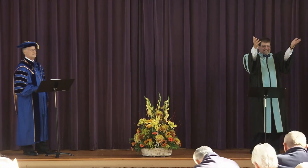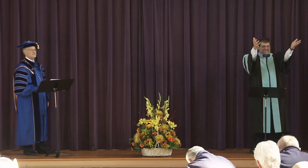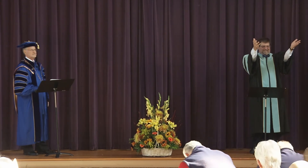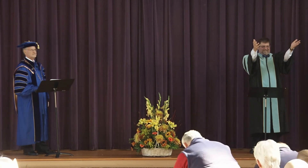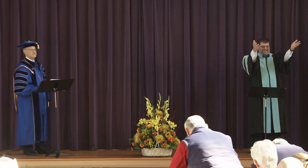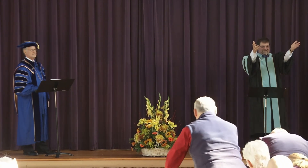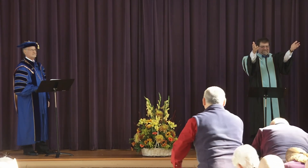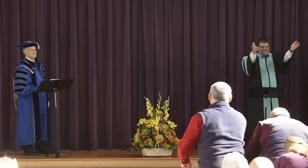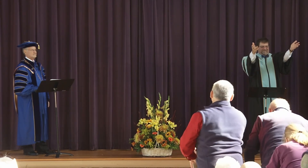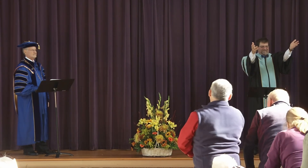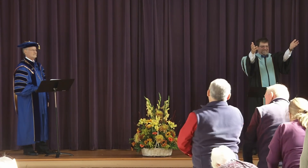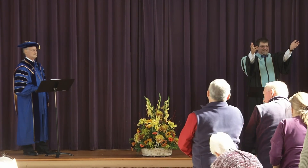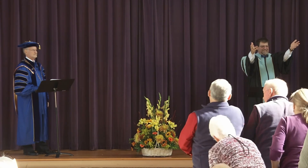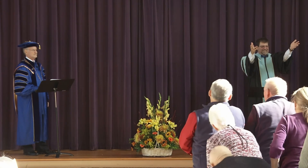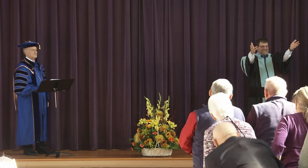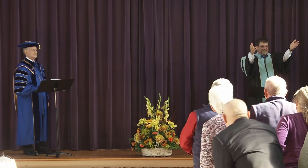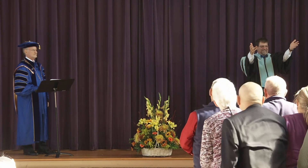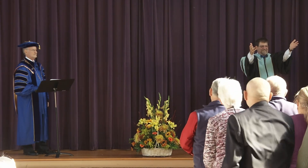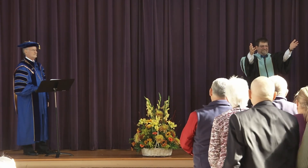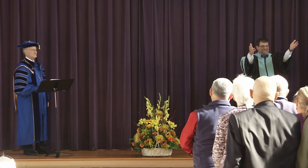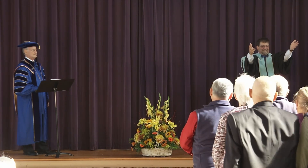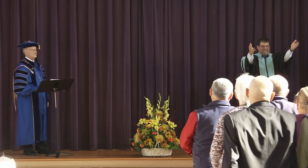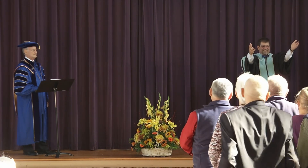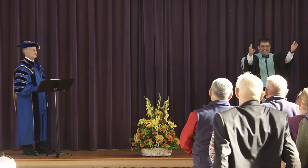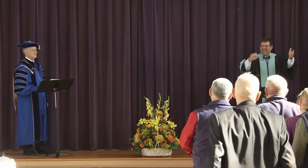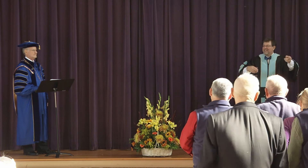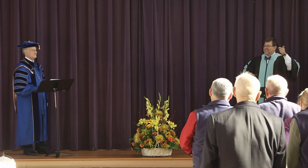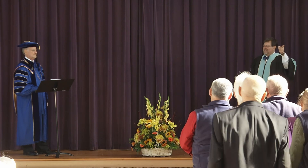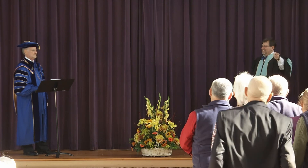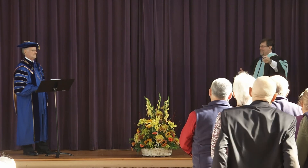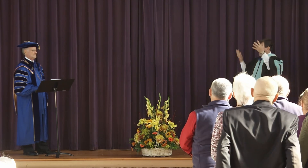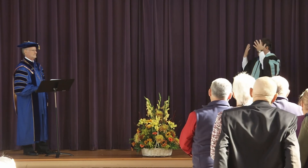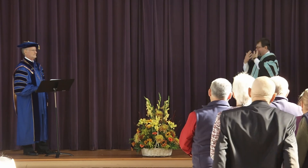honor of presenting the Gallaudet alumni members, so please rise.